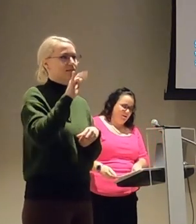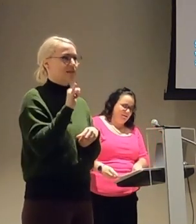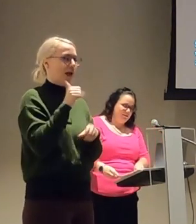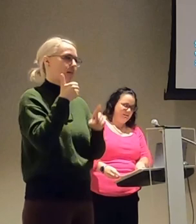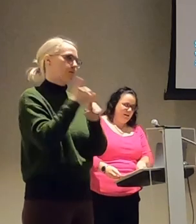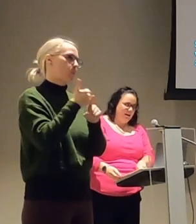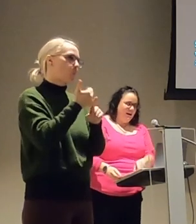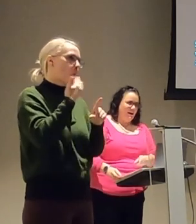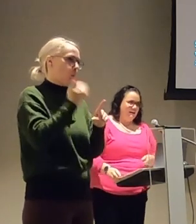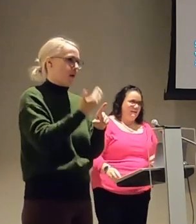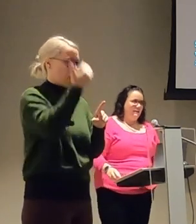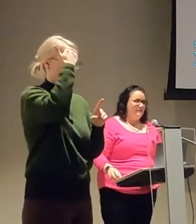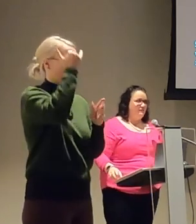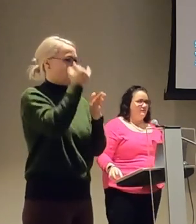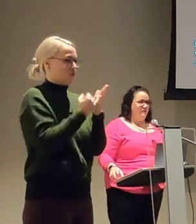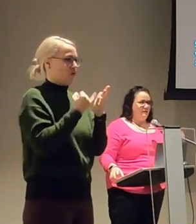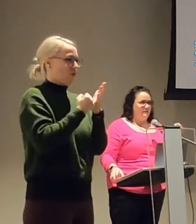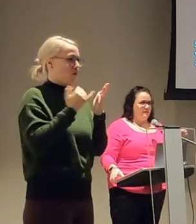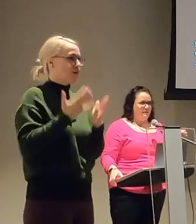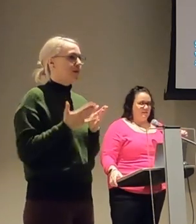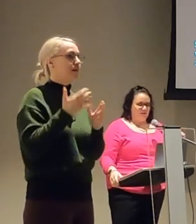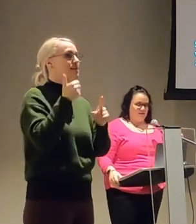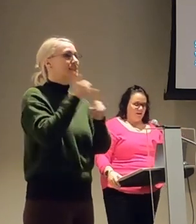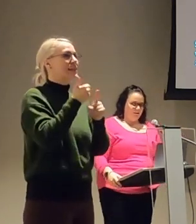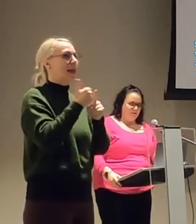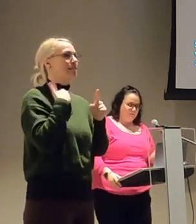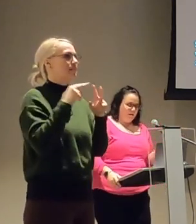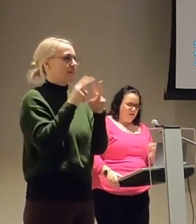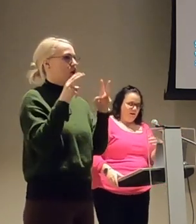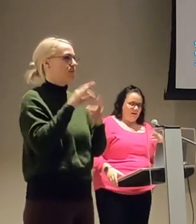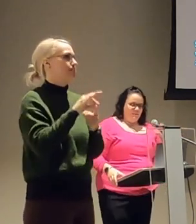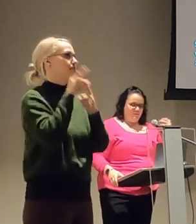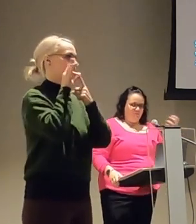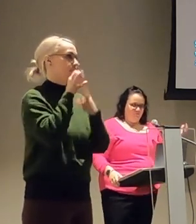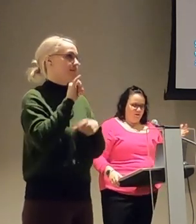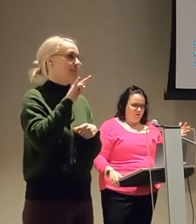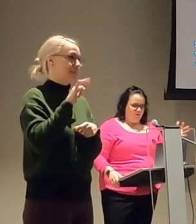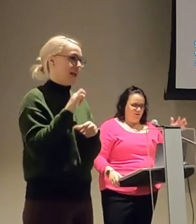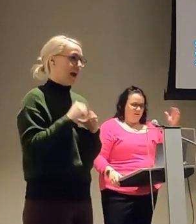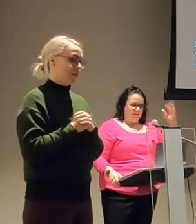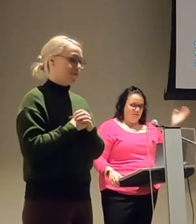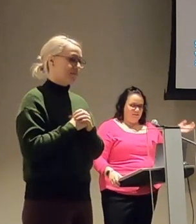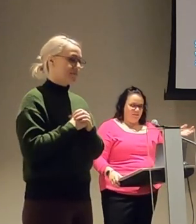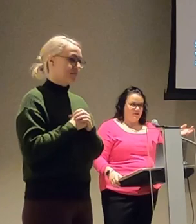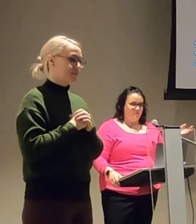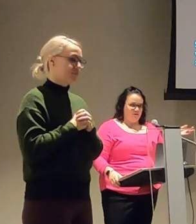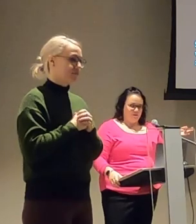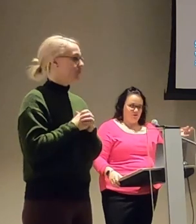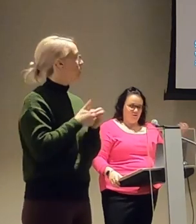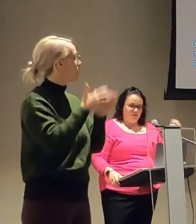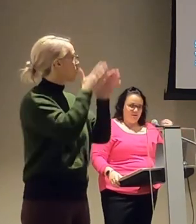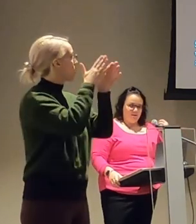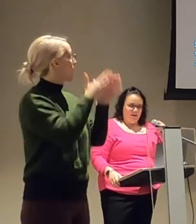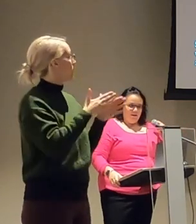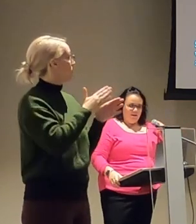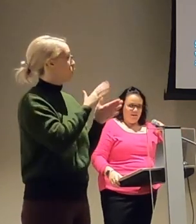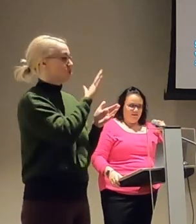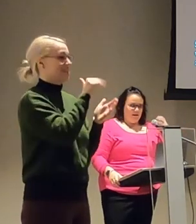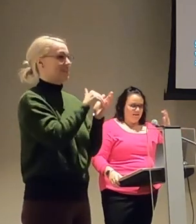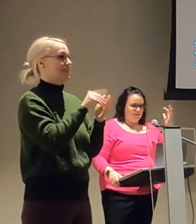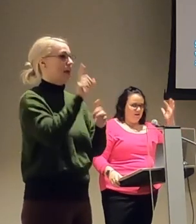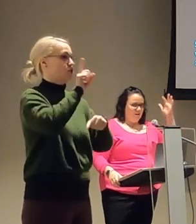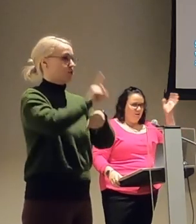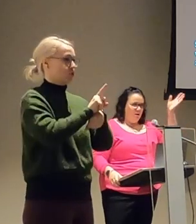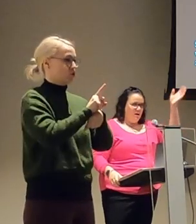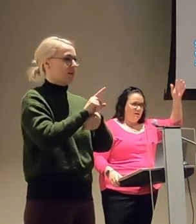Renaissance artist. And he has a very distinct style. The figure in the center, which is Judith,